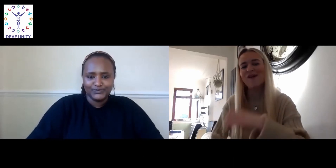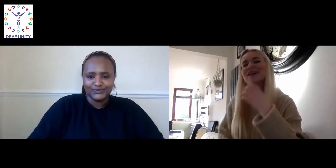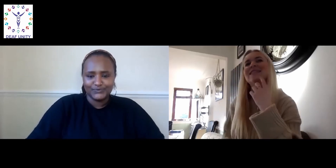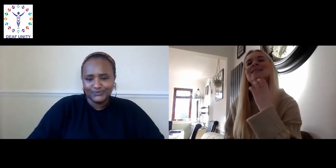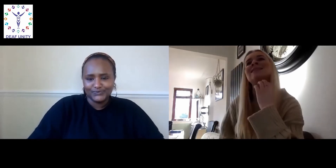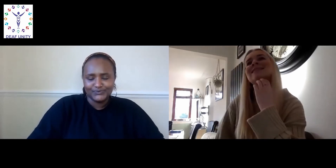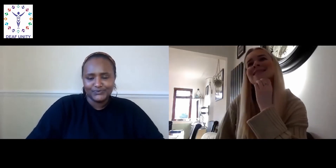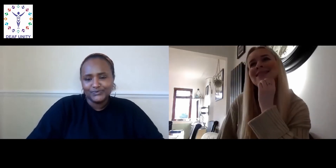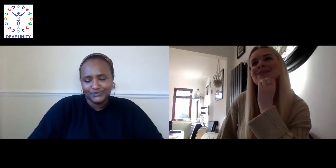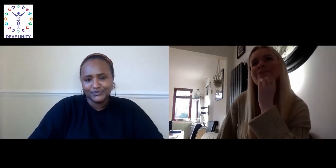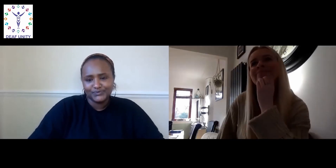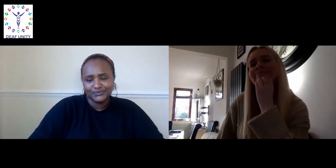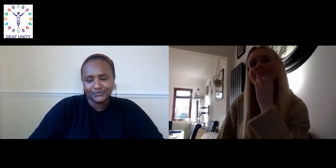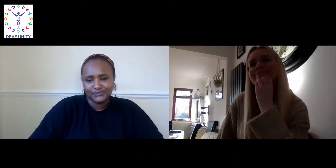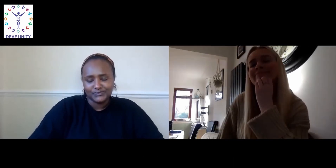now?